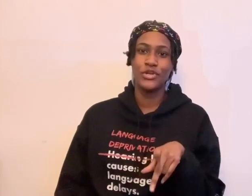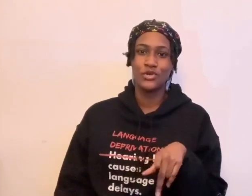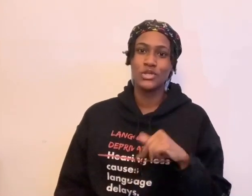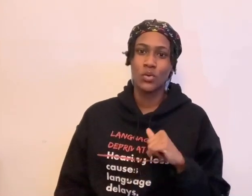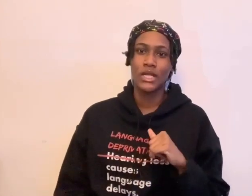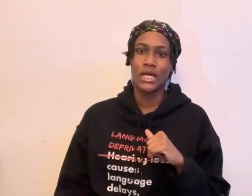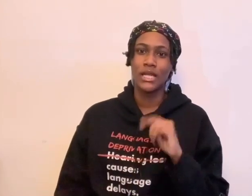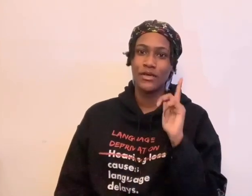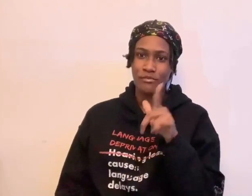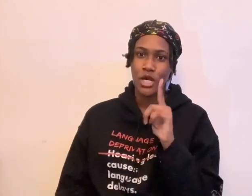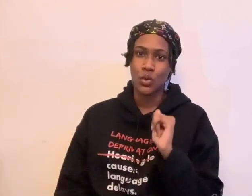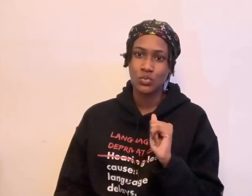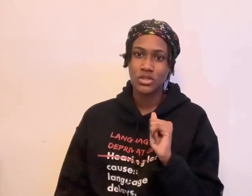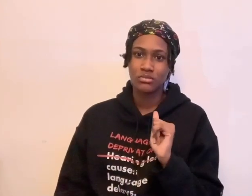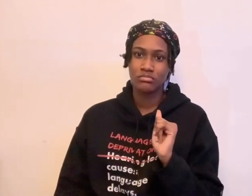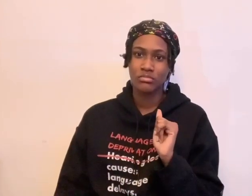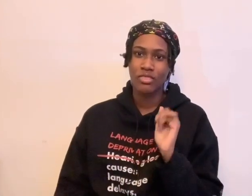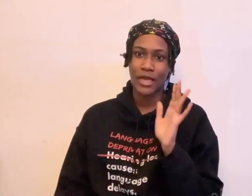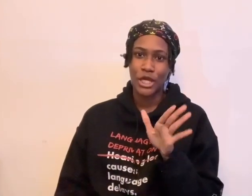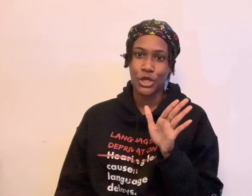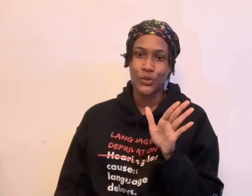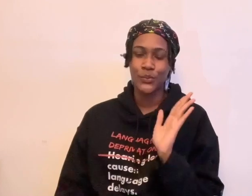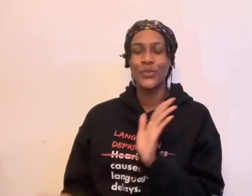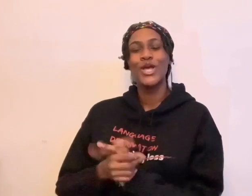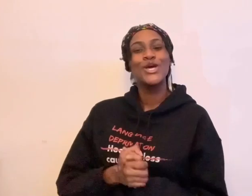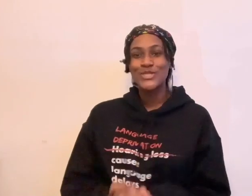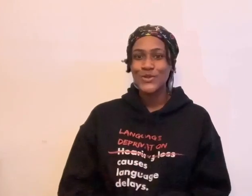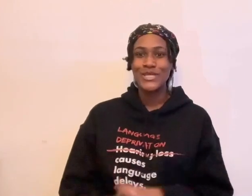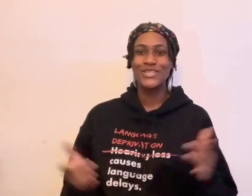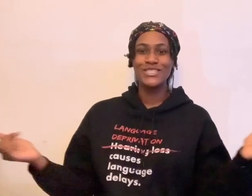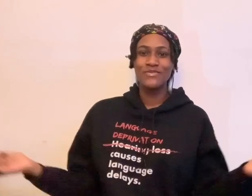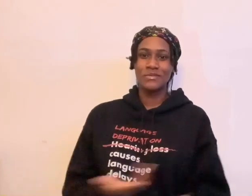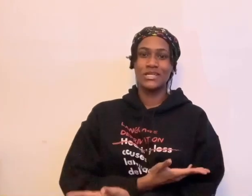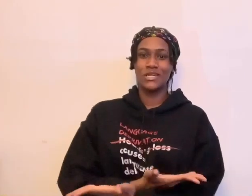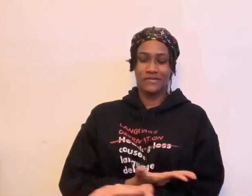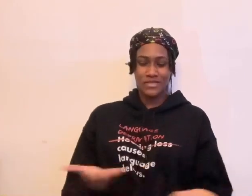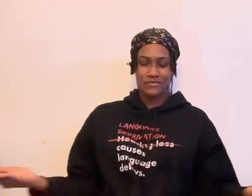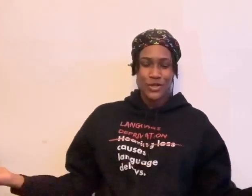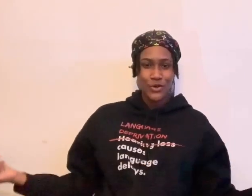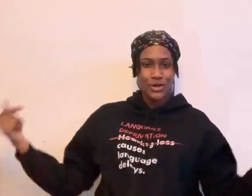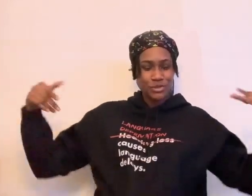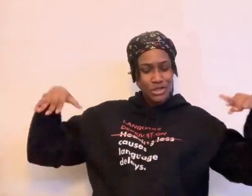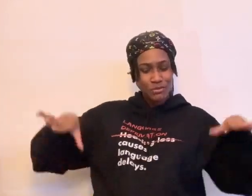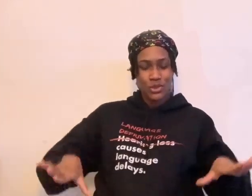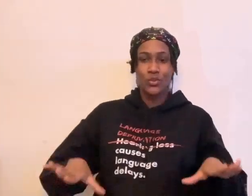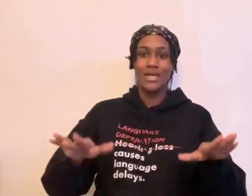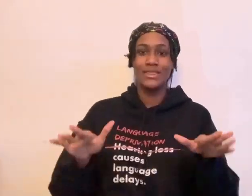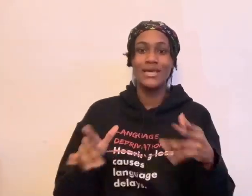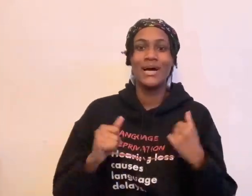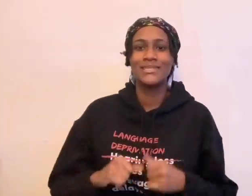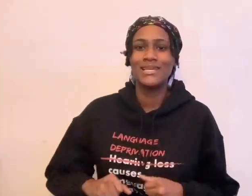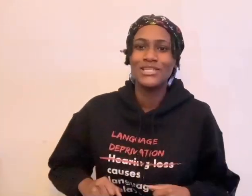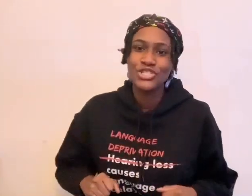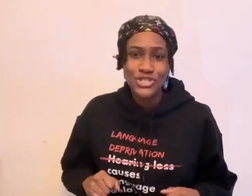in 1 day. Leave me out. Thank you. So as you can see from the title of this video, I'm going to be doing the accent